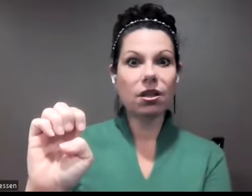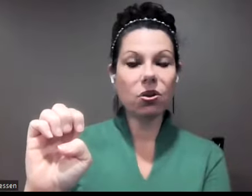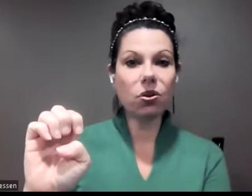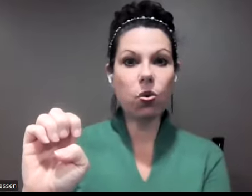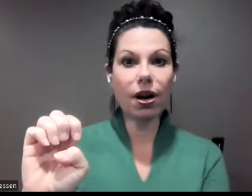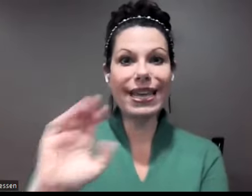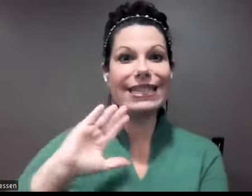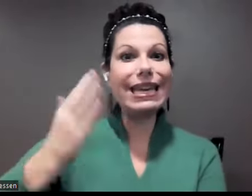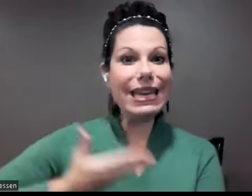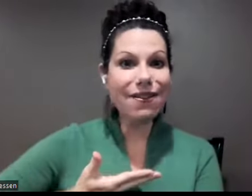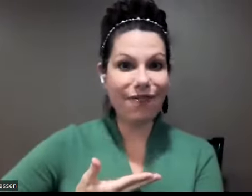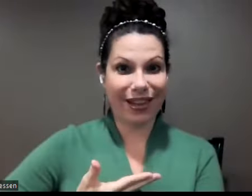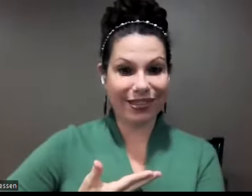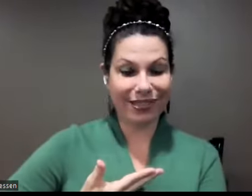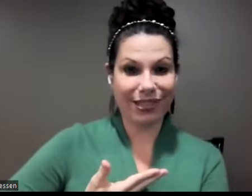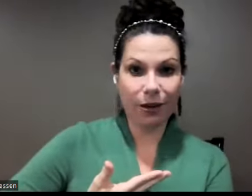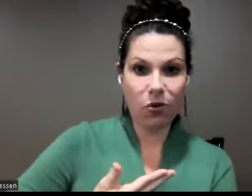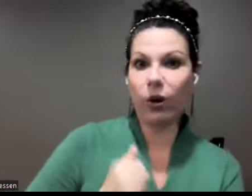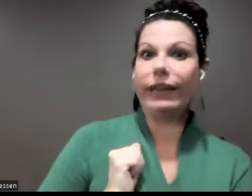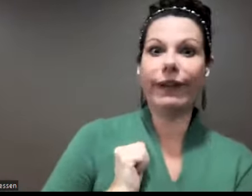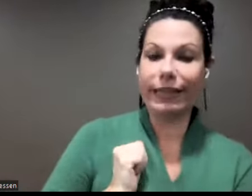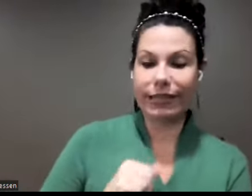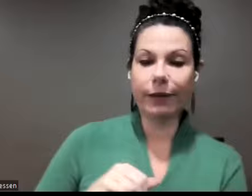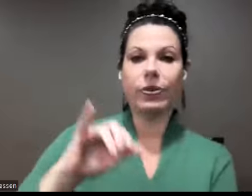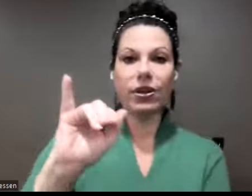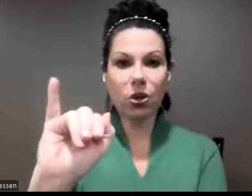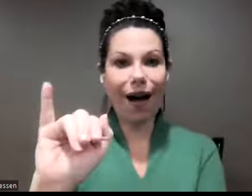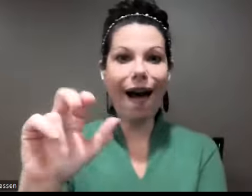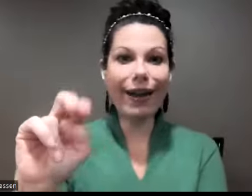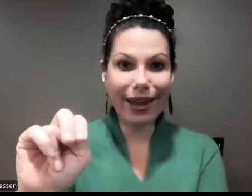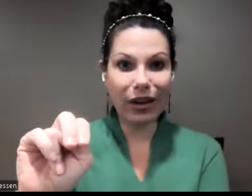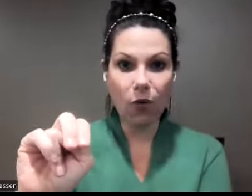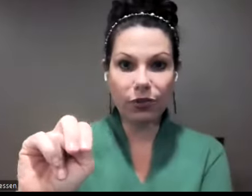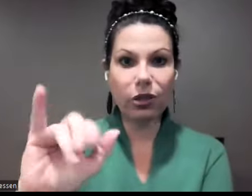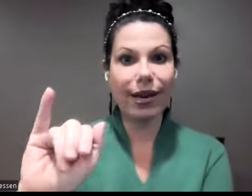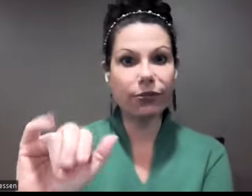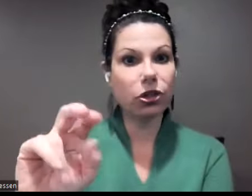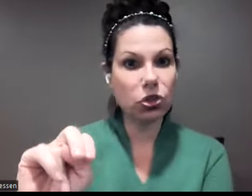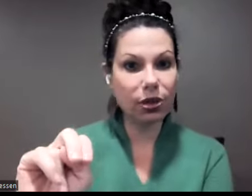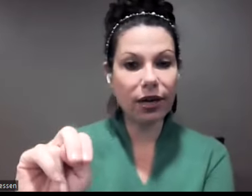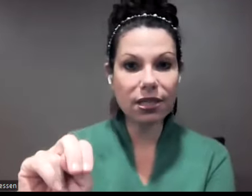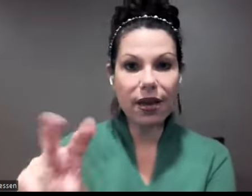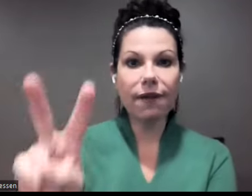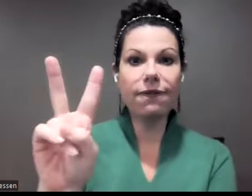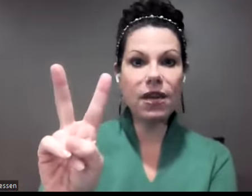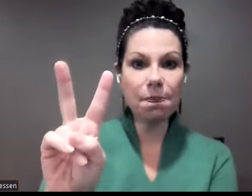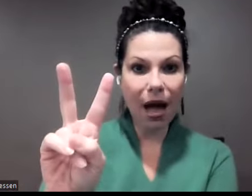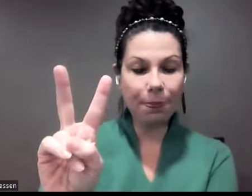So the word is invites or invites. So I-N, hopefully you got the first 2 letters. V pops